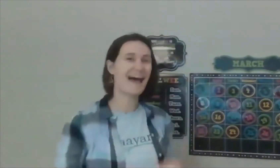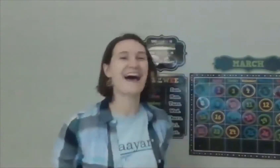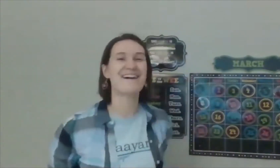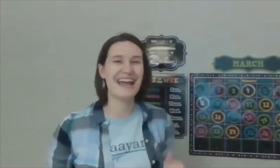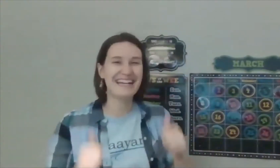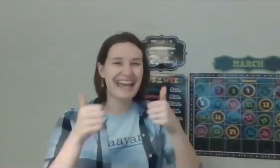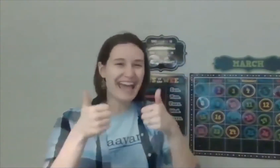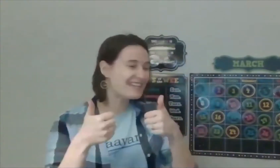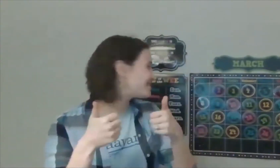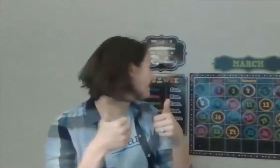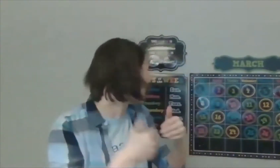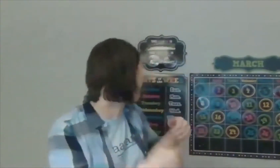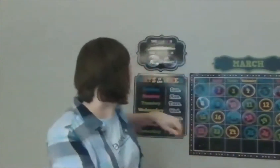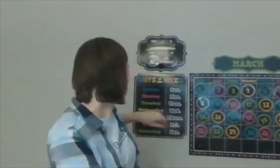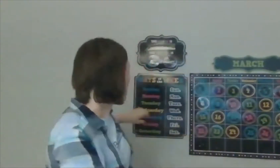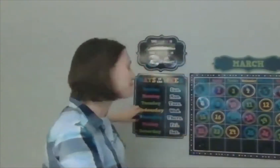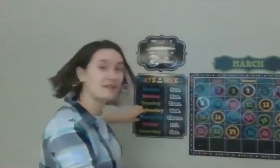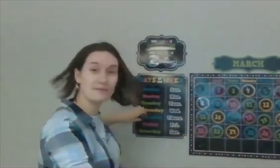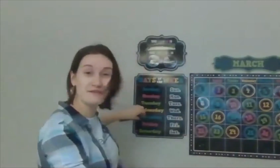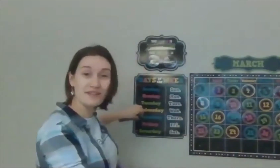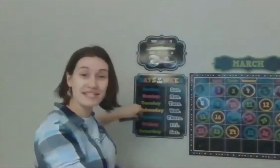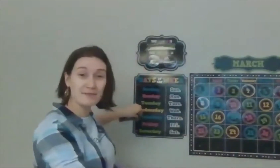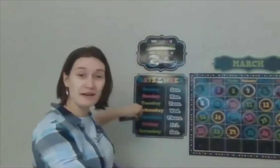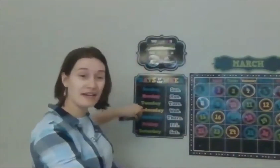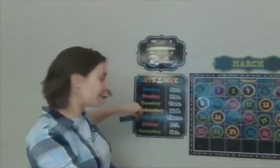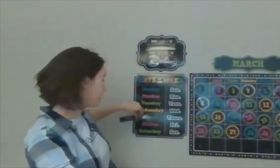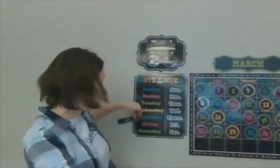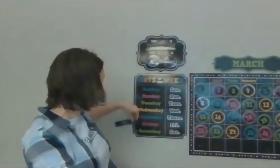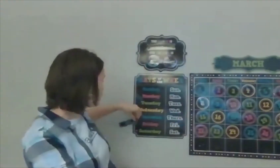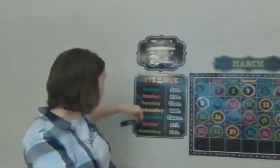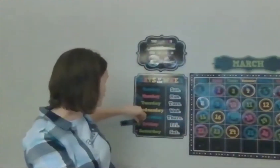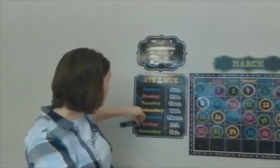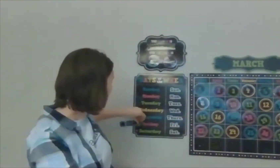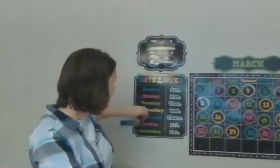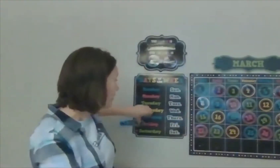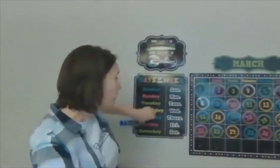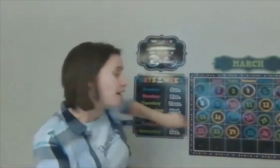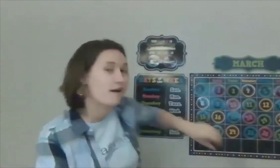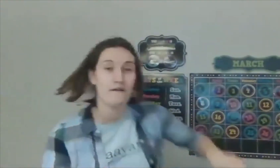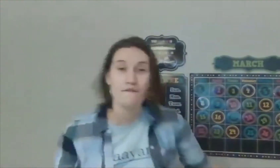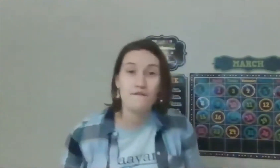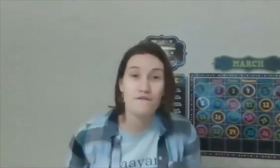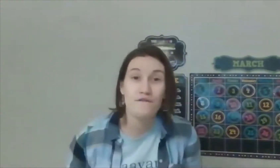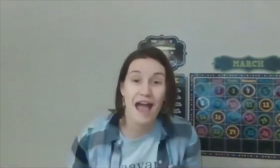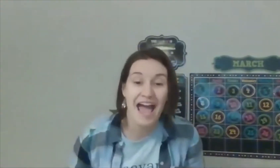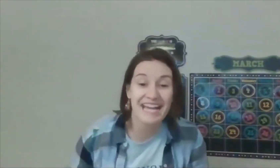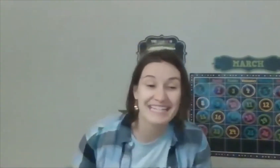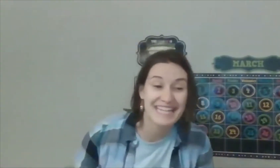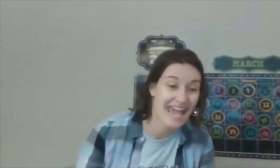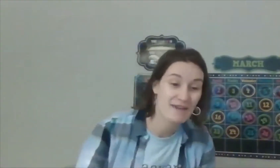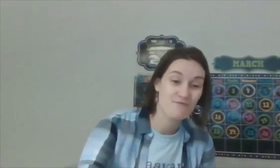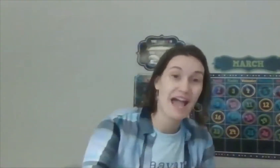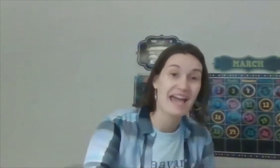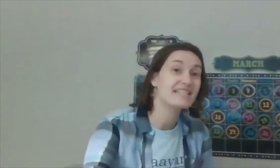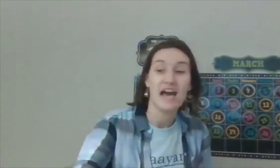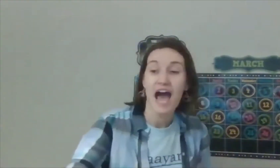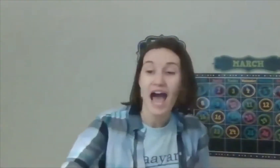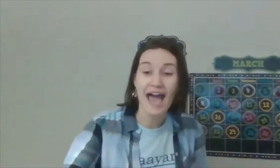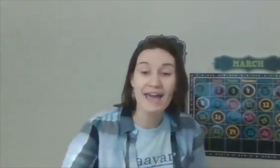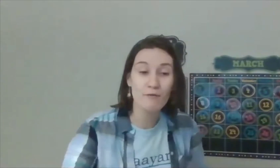All right, nice job. I'm gonna move this one to Friday. Right. I want